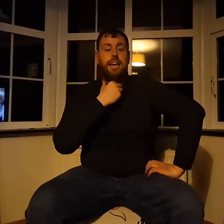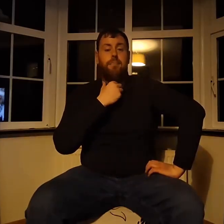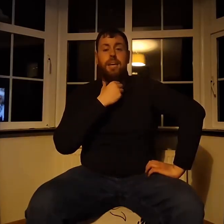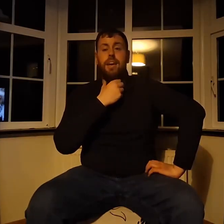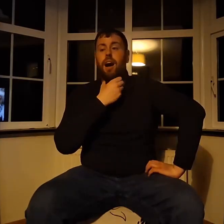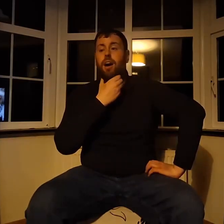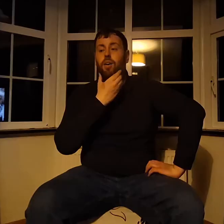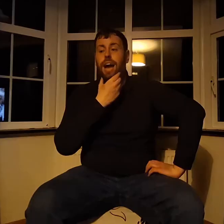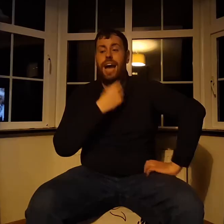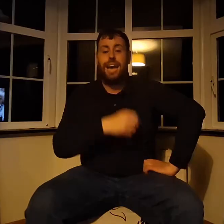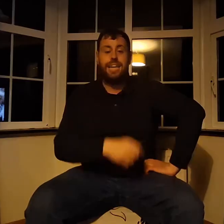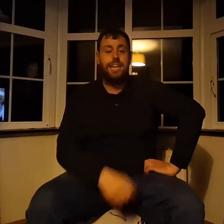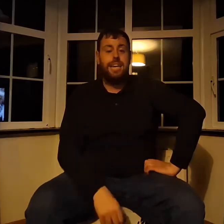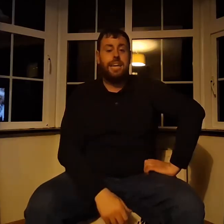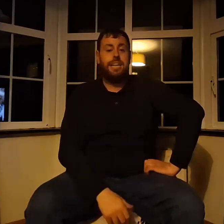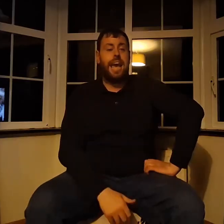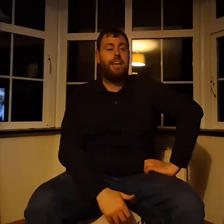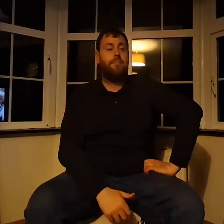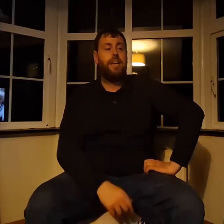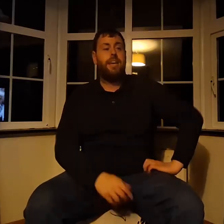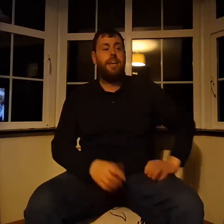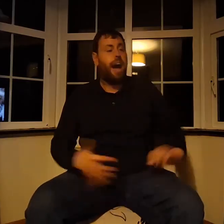That'd be alright. Yeah, that'd be